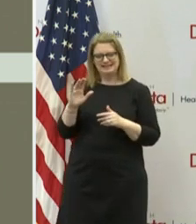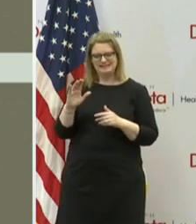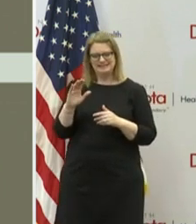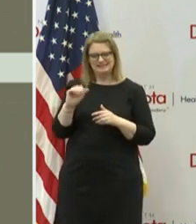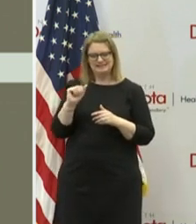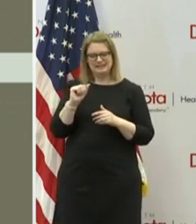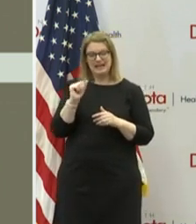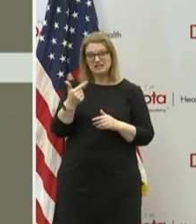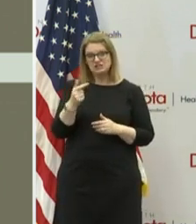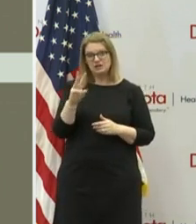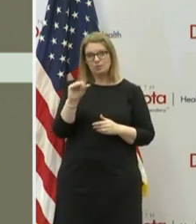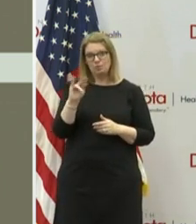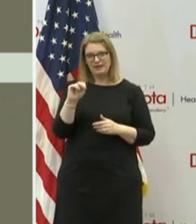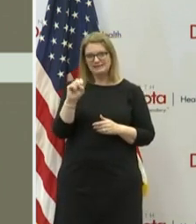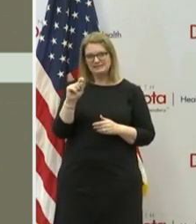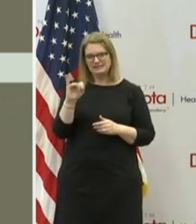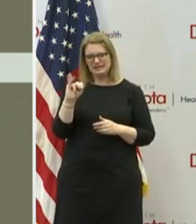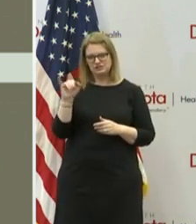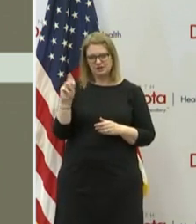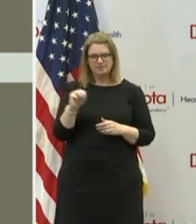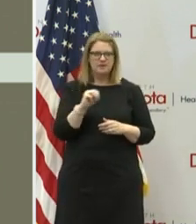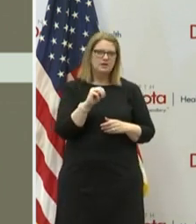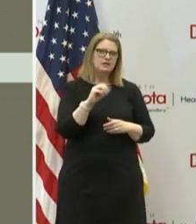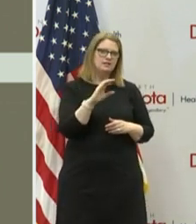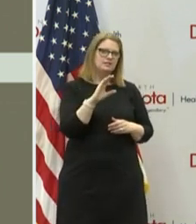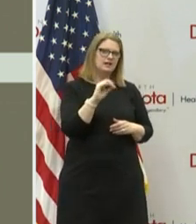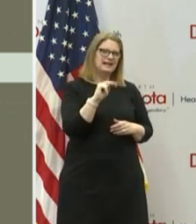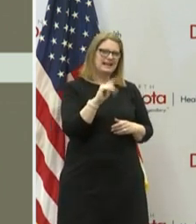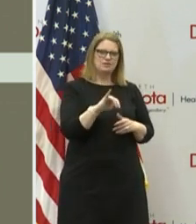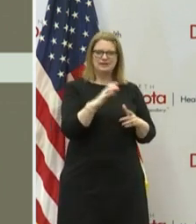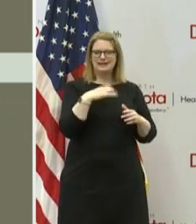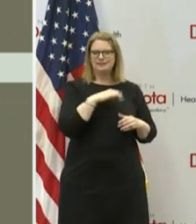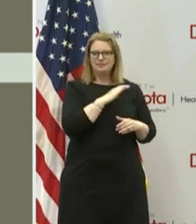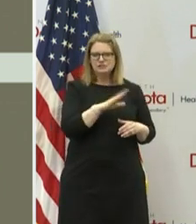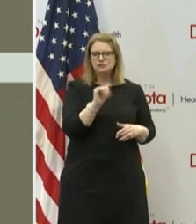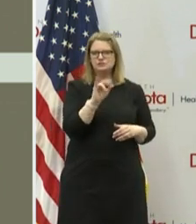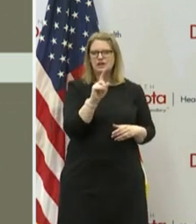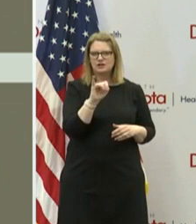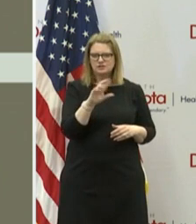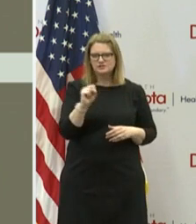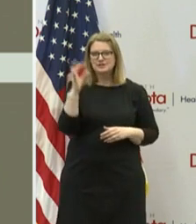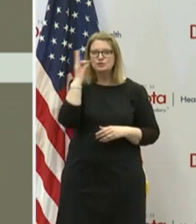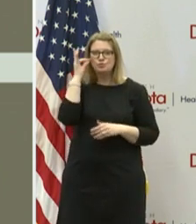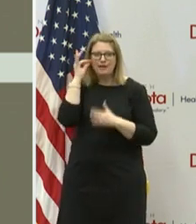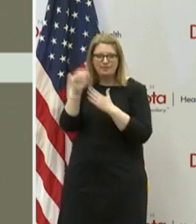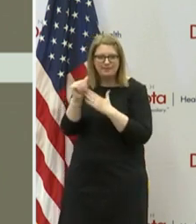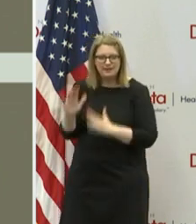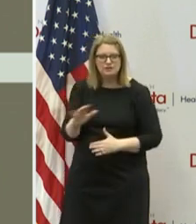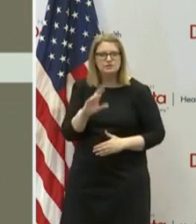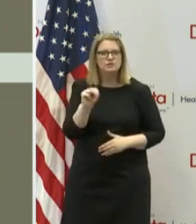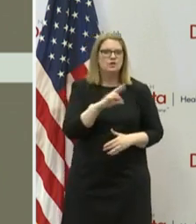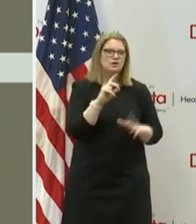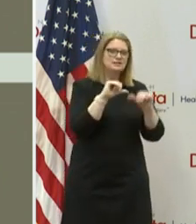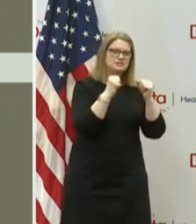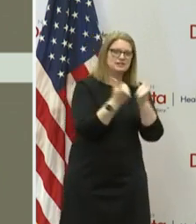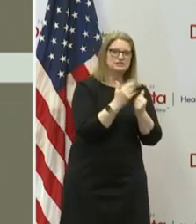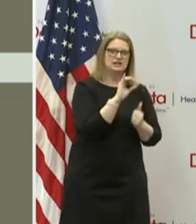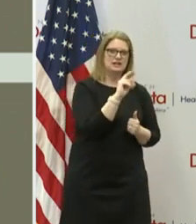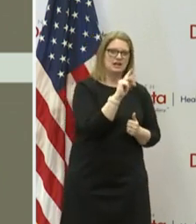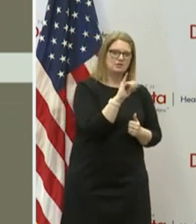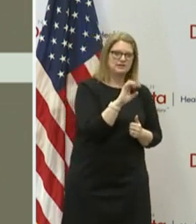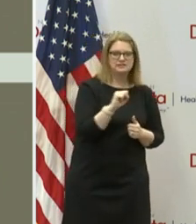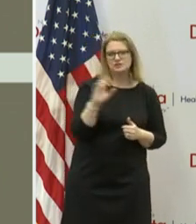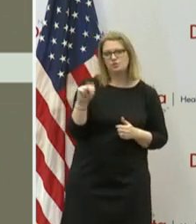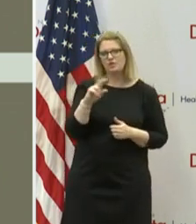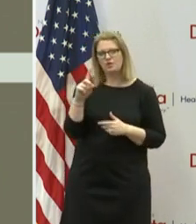General Wayne Stenjum, the county commissioners and county auditors across the state, all of the tribal leaders, the North Dakota Association of Counties, North Dakota